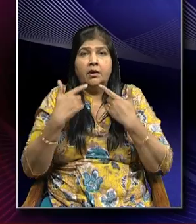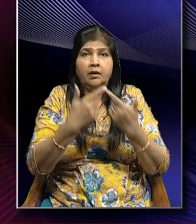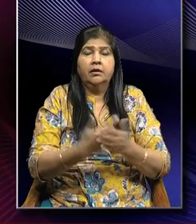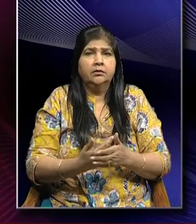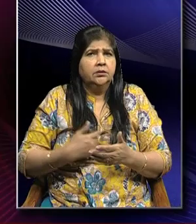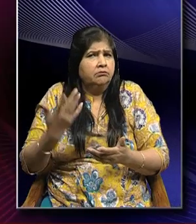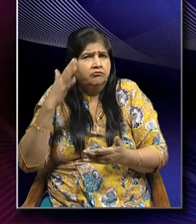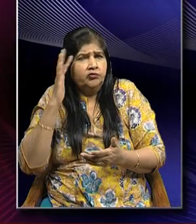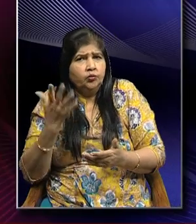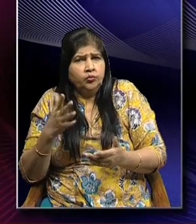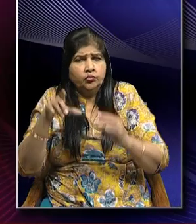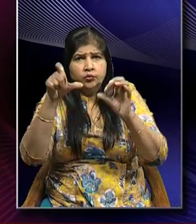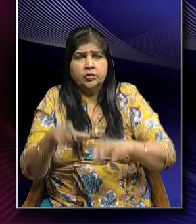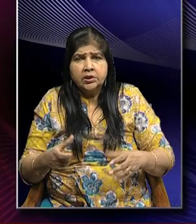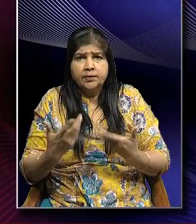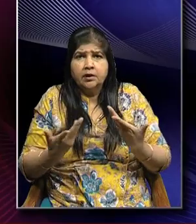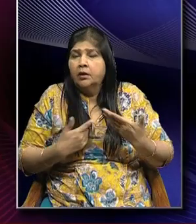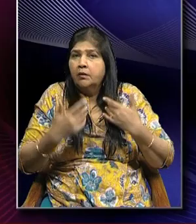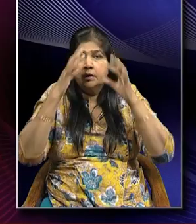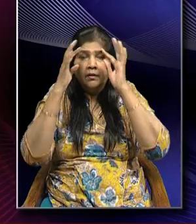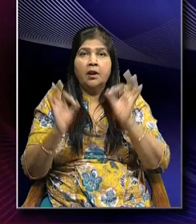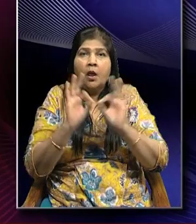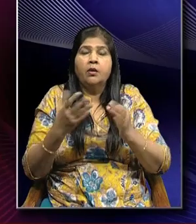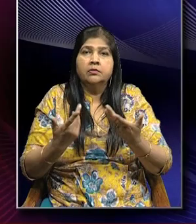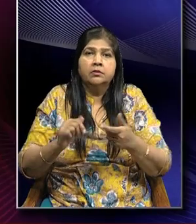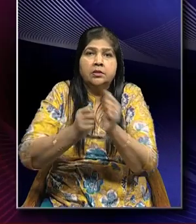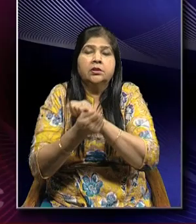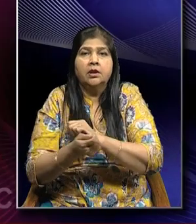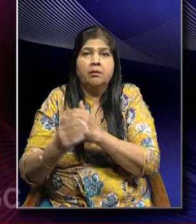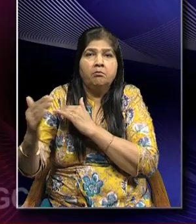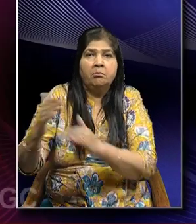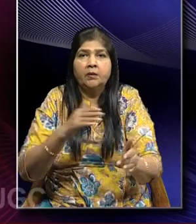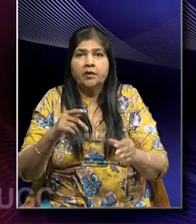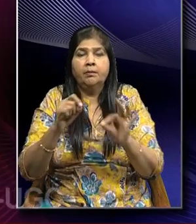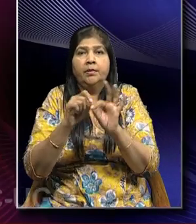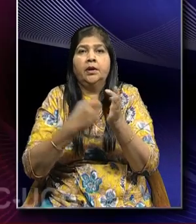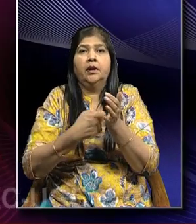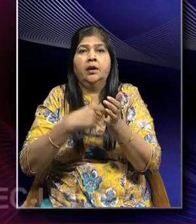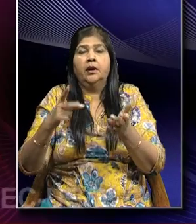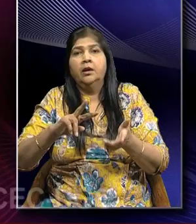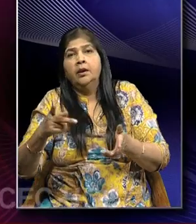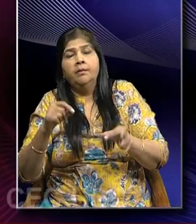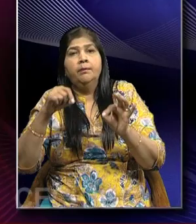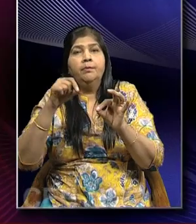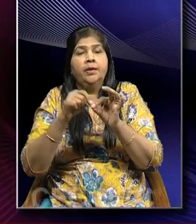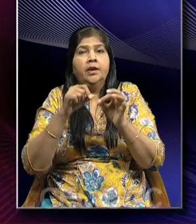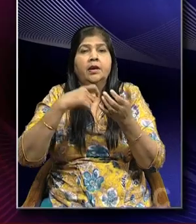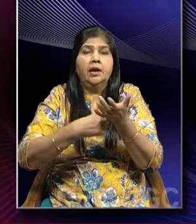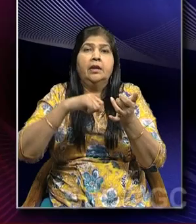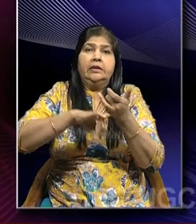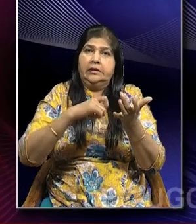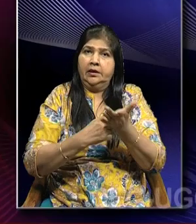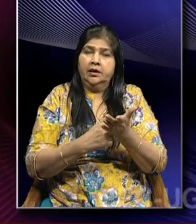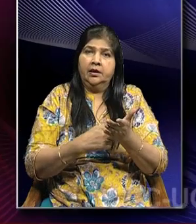we know these 9 principles, we can't understand the change between the BRR and BRSR. So the